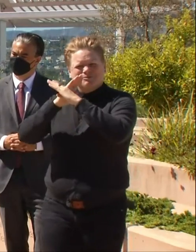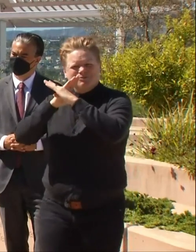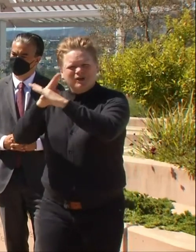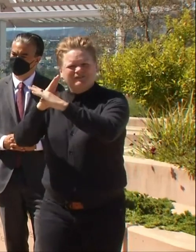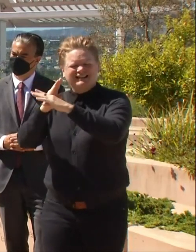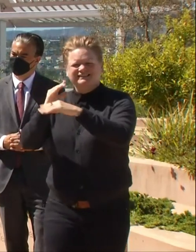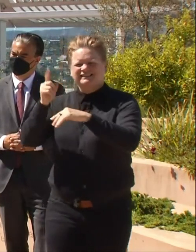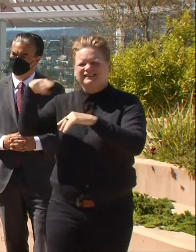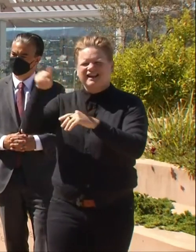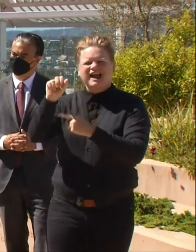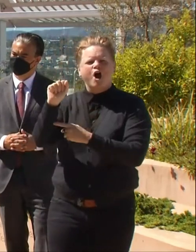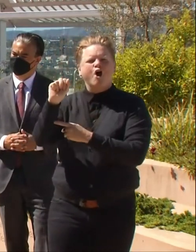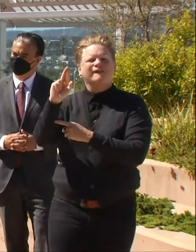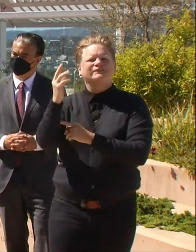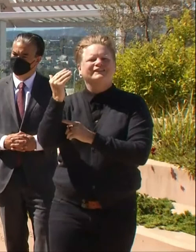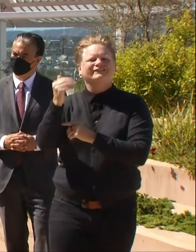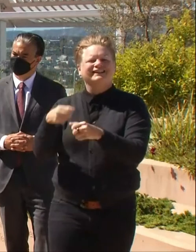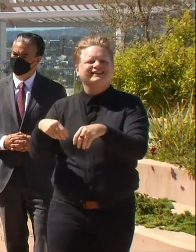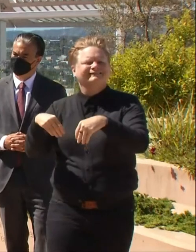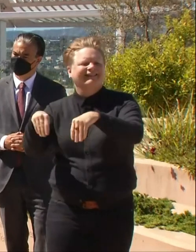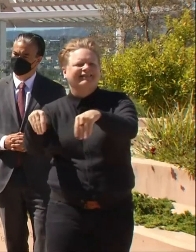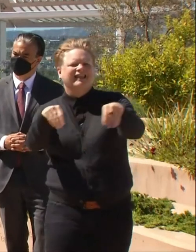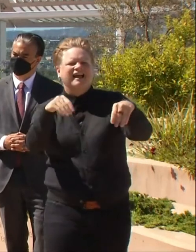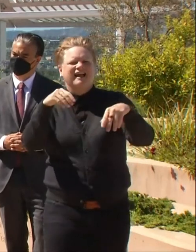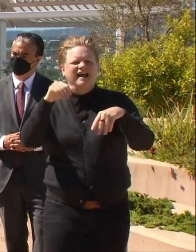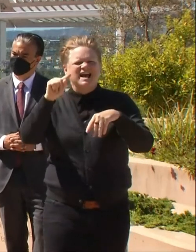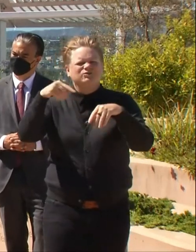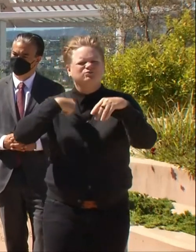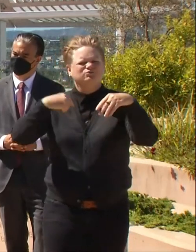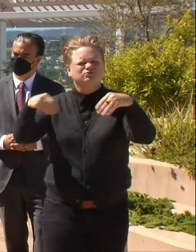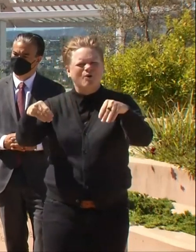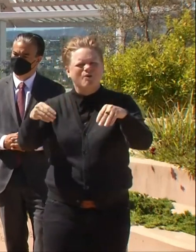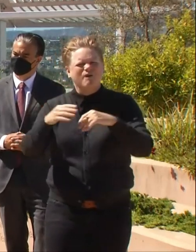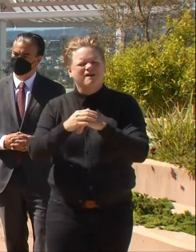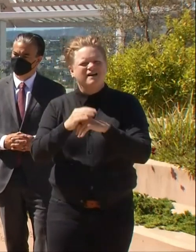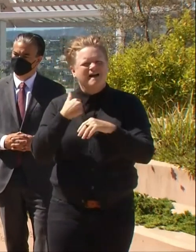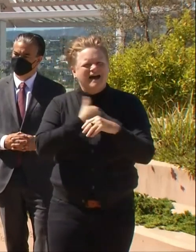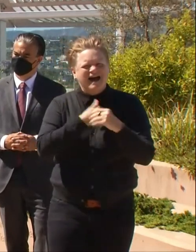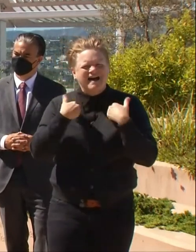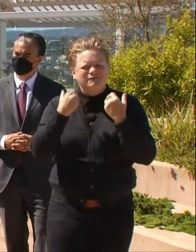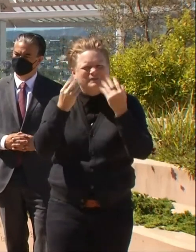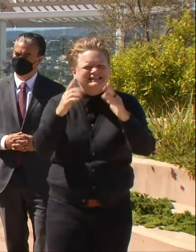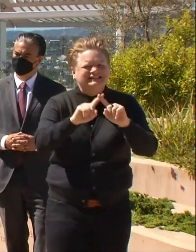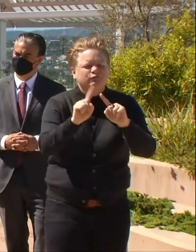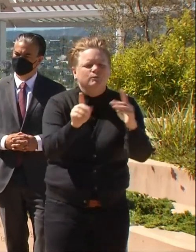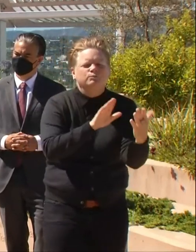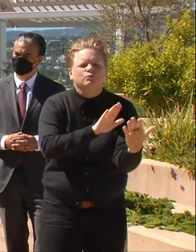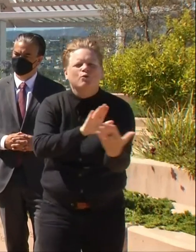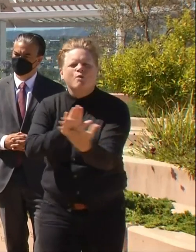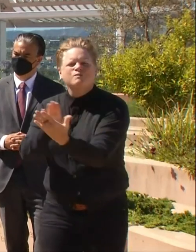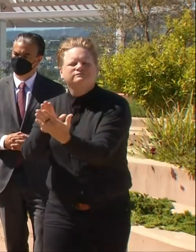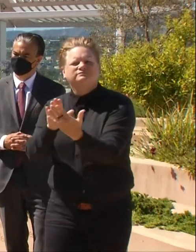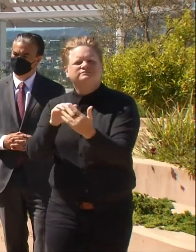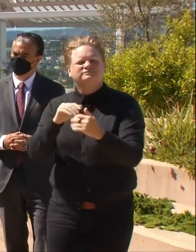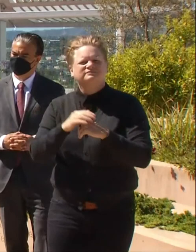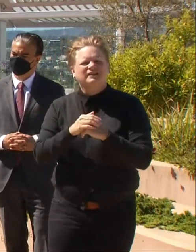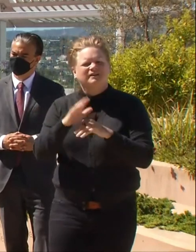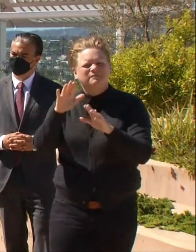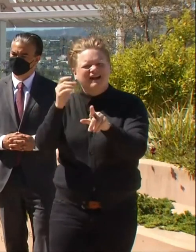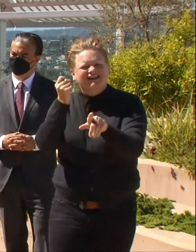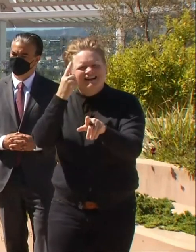approaches have been discussed, but this is a public health emergency in California and elsewhere. In